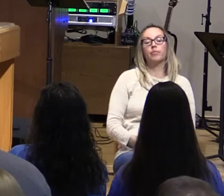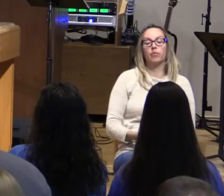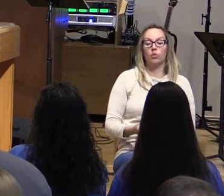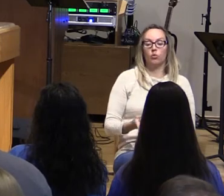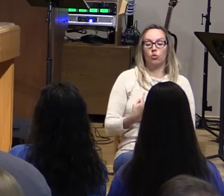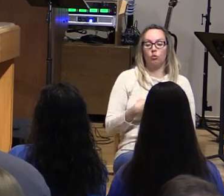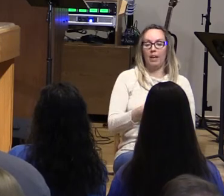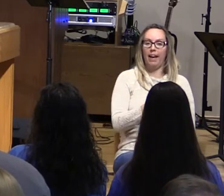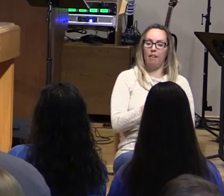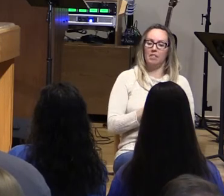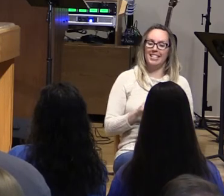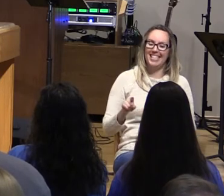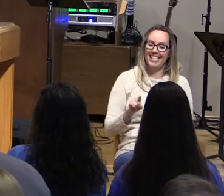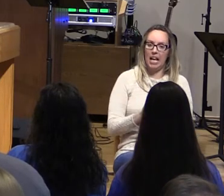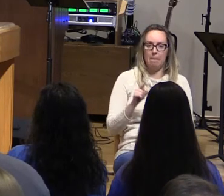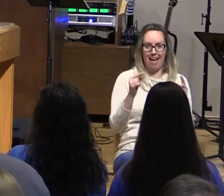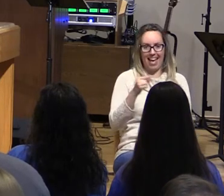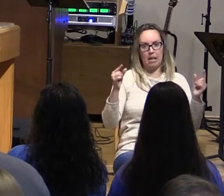a common enemy.